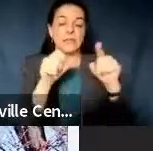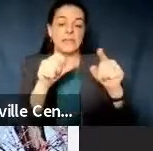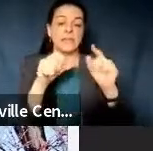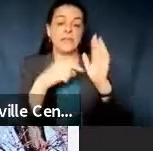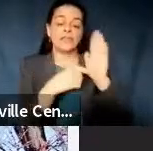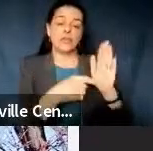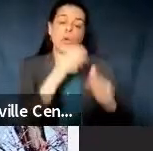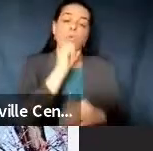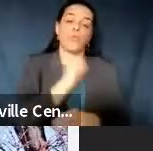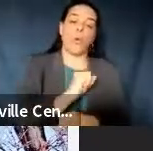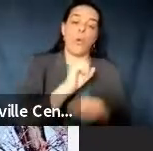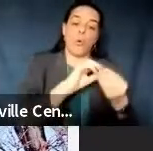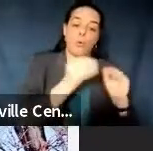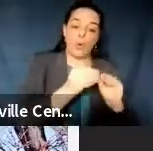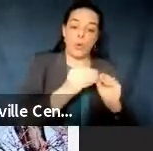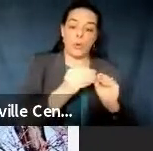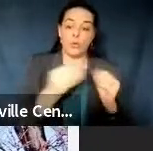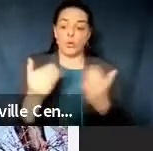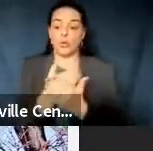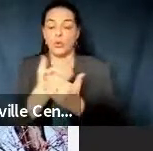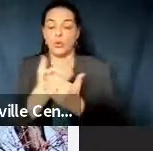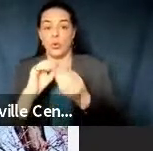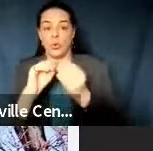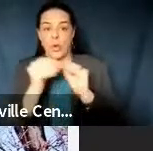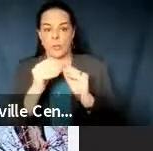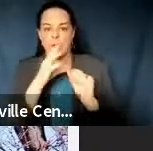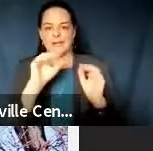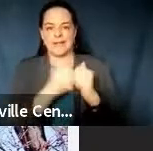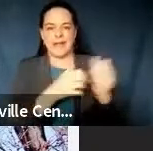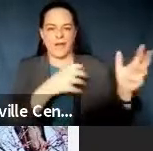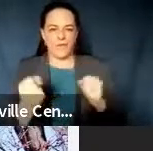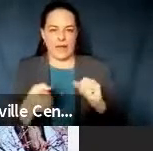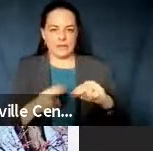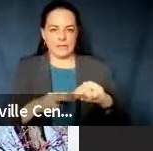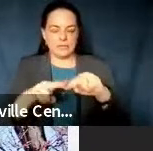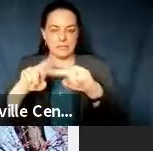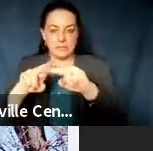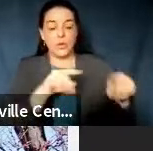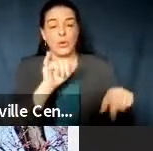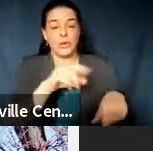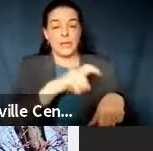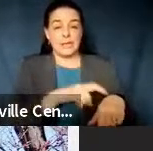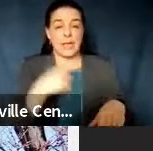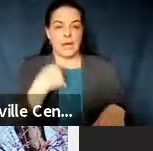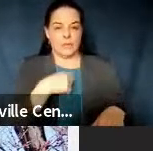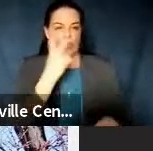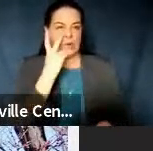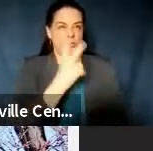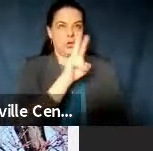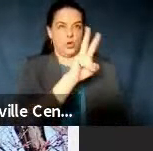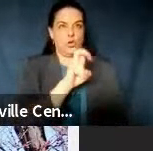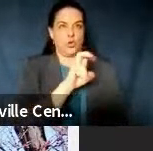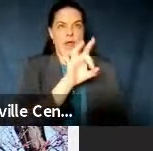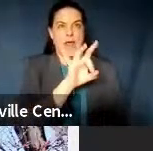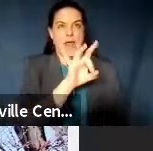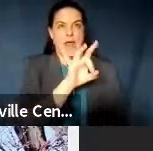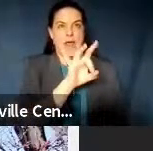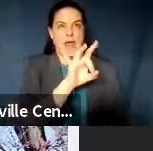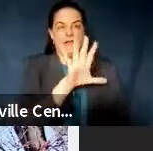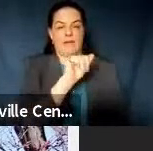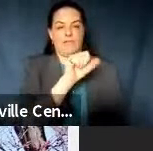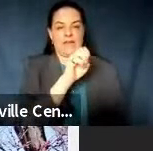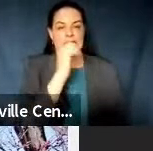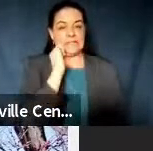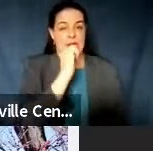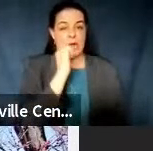new cases, and the growth rate over time. Over this time period, we saw an average of 285 cases per day, which is less